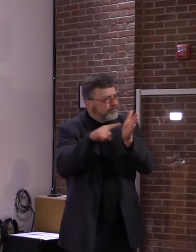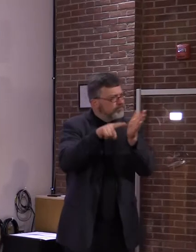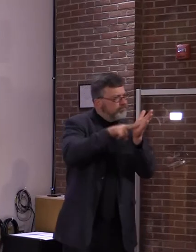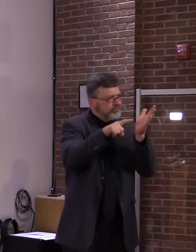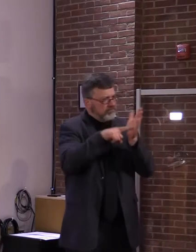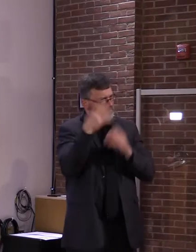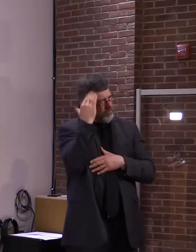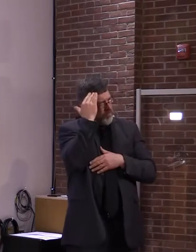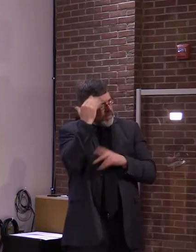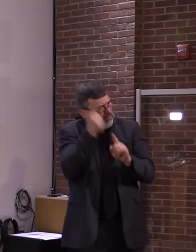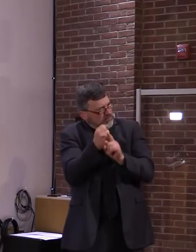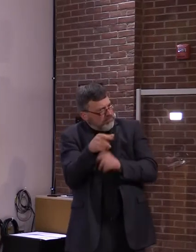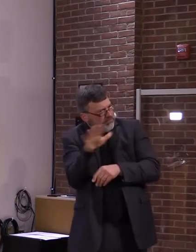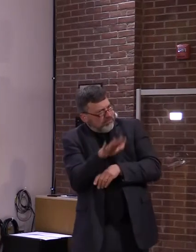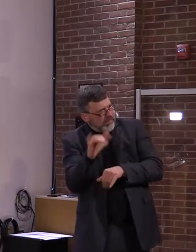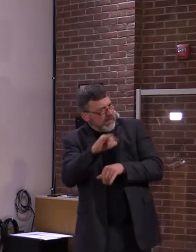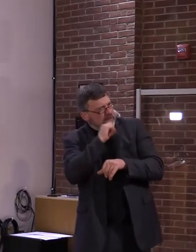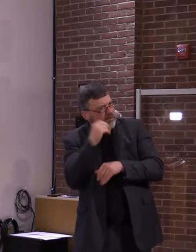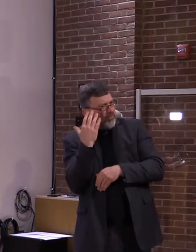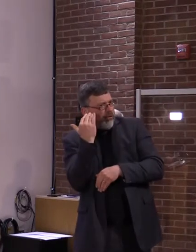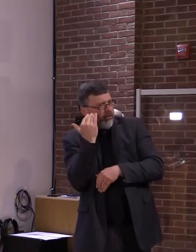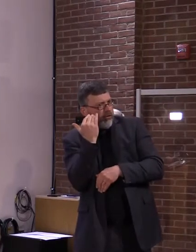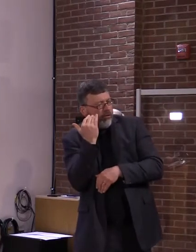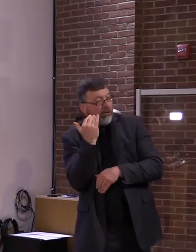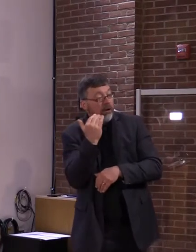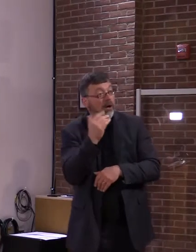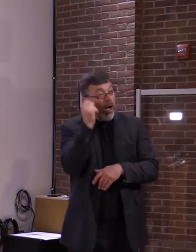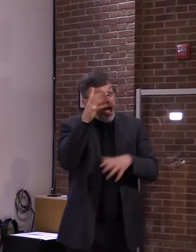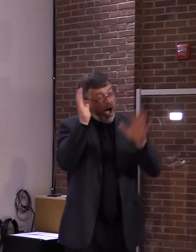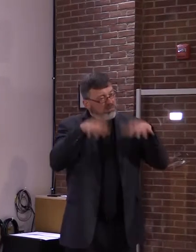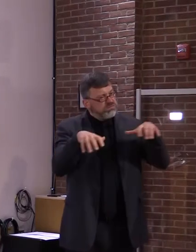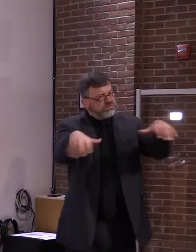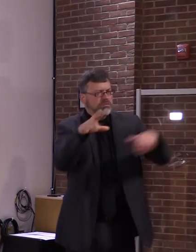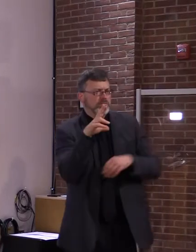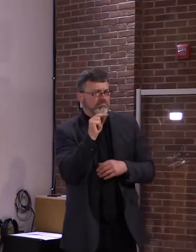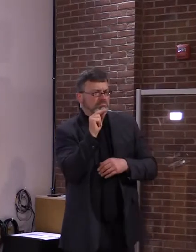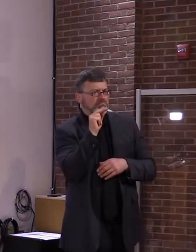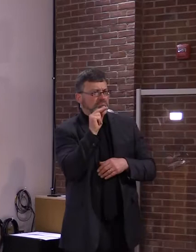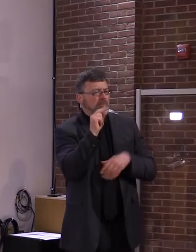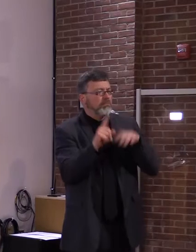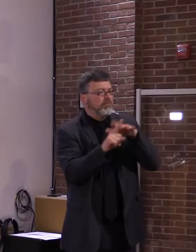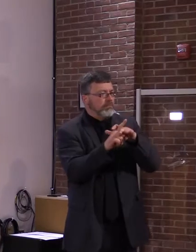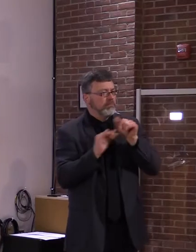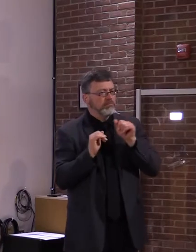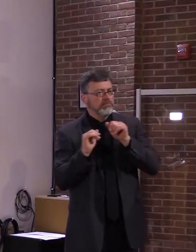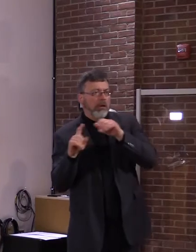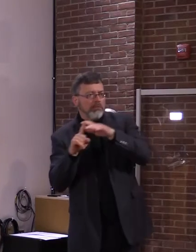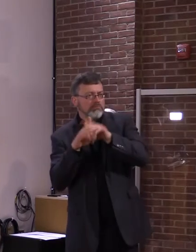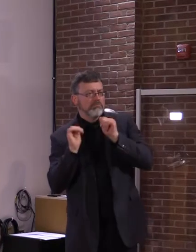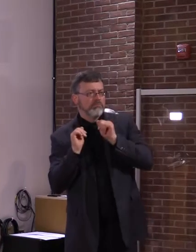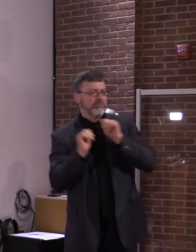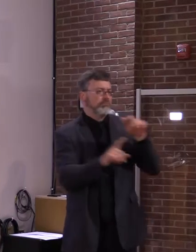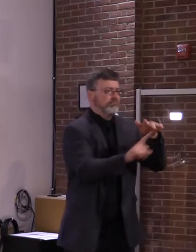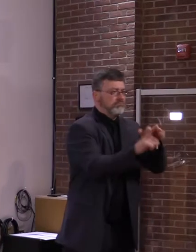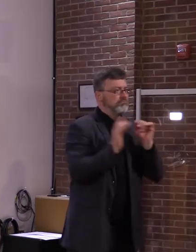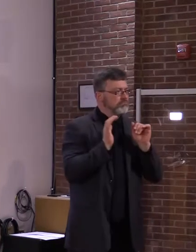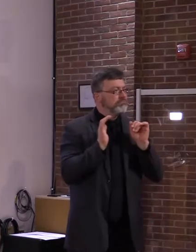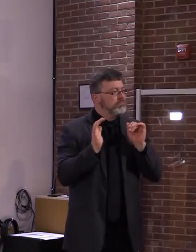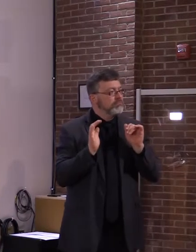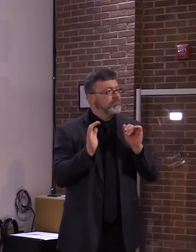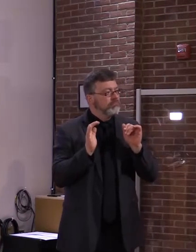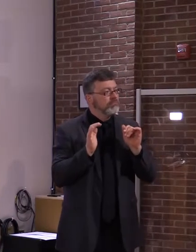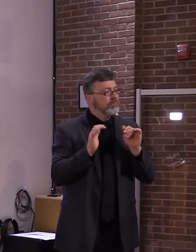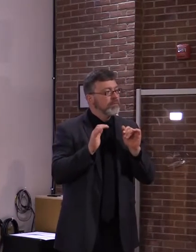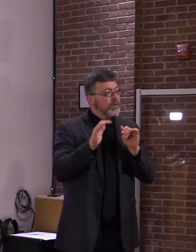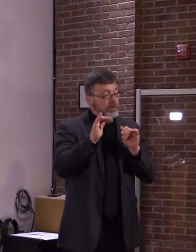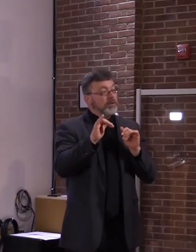million doses of COVID-19 vaccines have been given in the U.S., and only several cases of